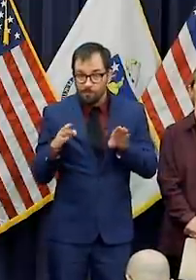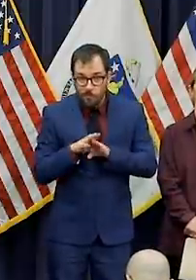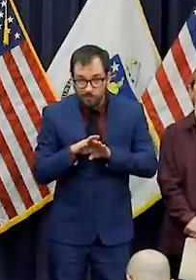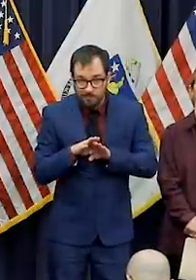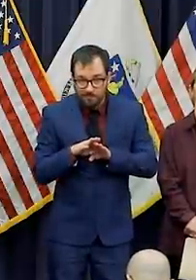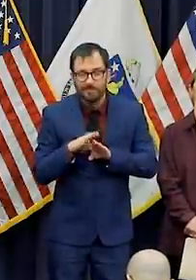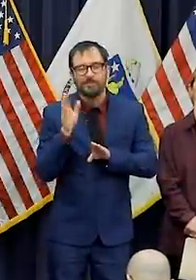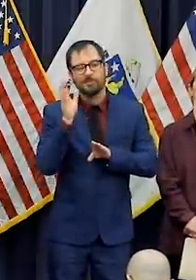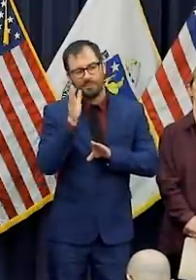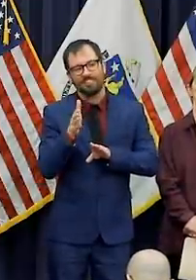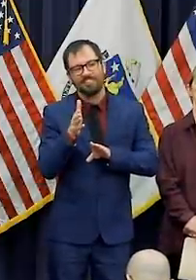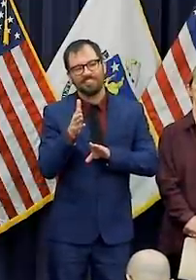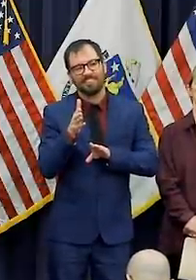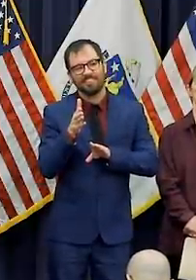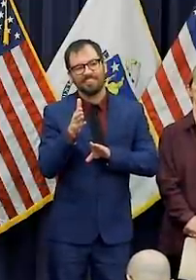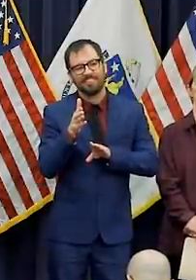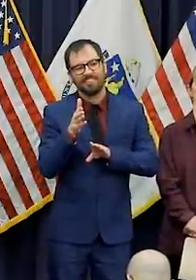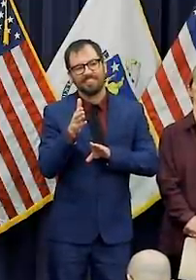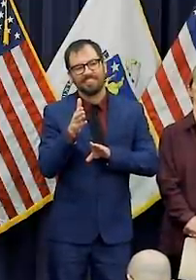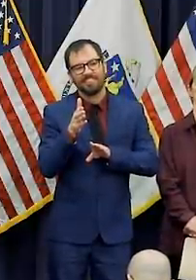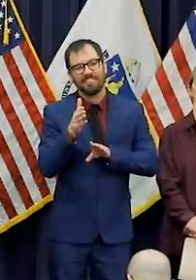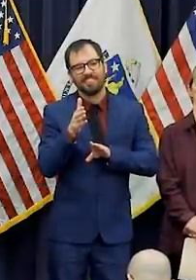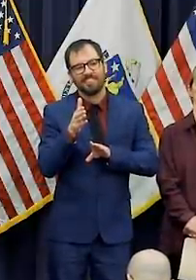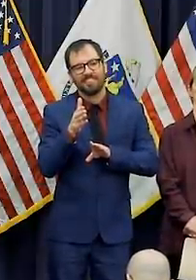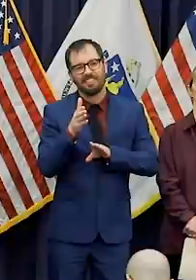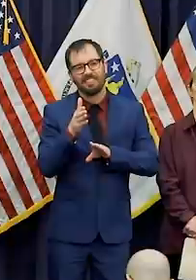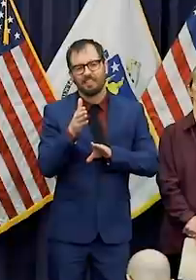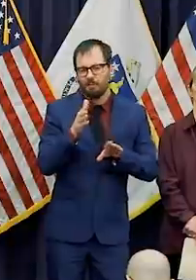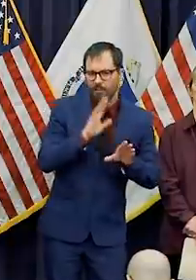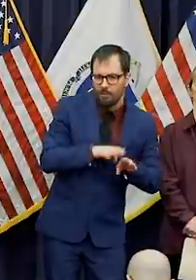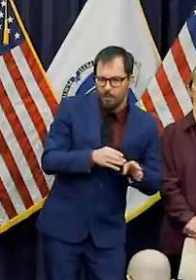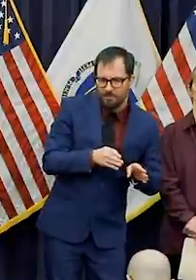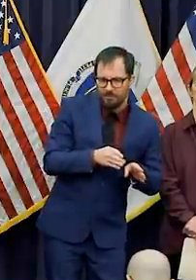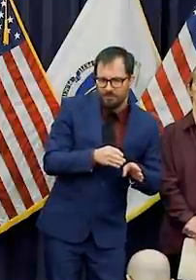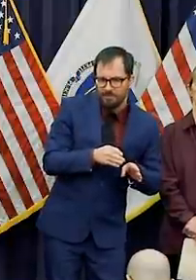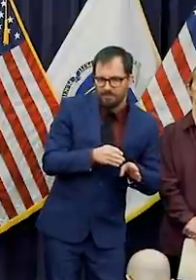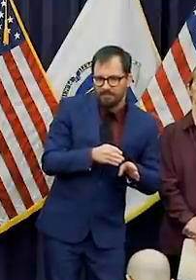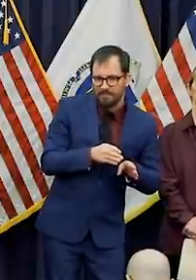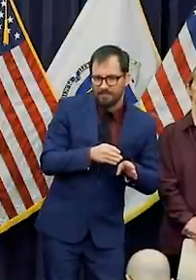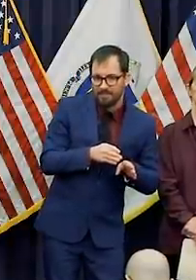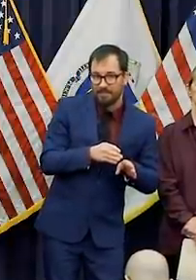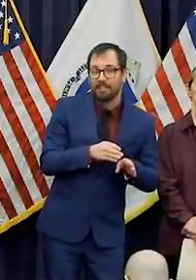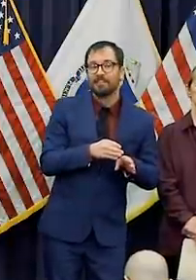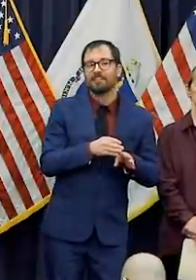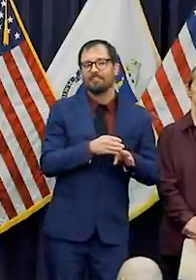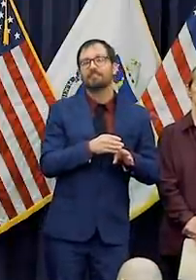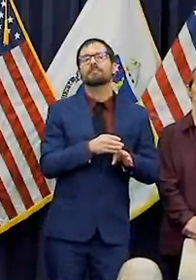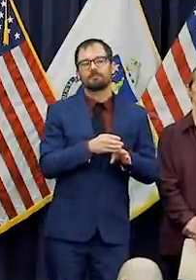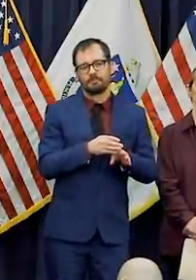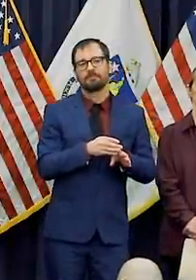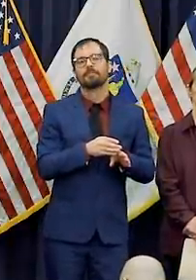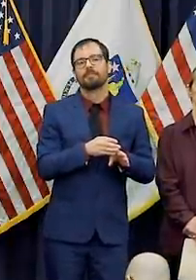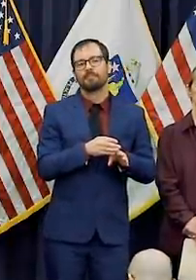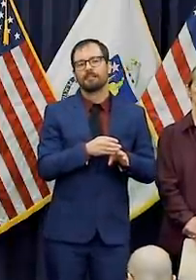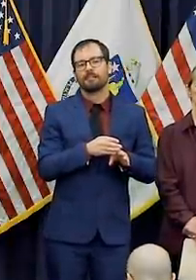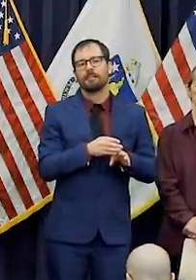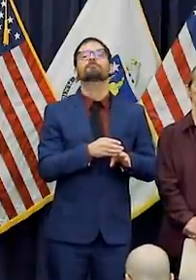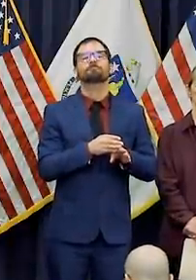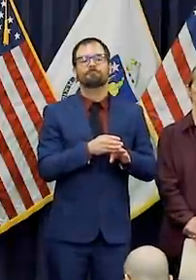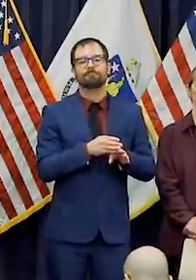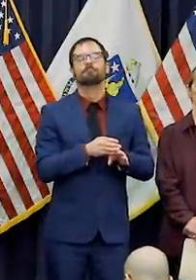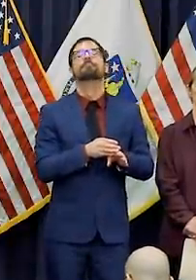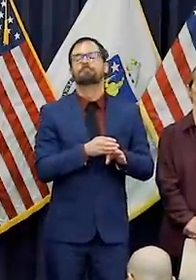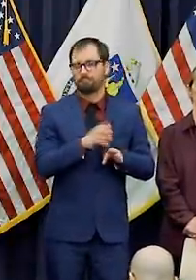We understand that many districts rely on school buildings for essential services outside of educational programs, like meal programs and